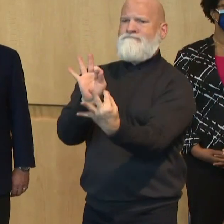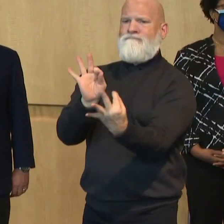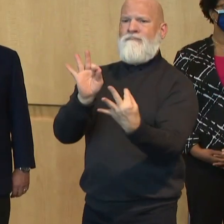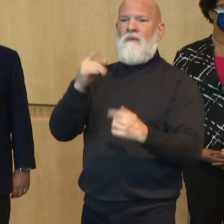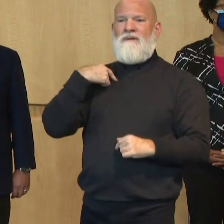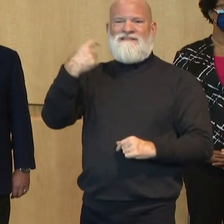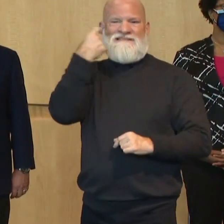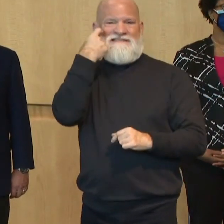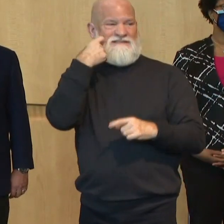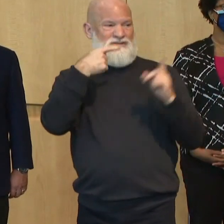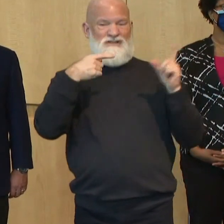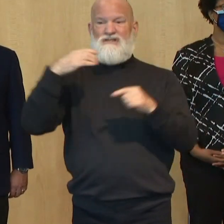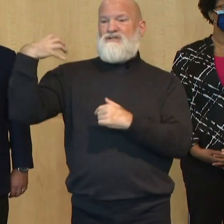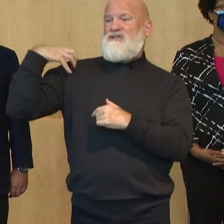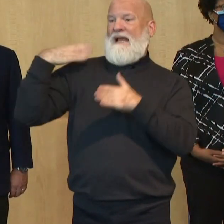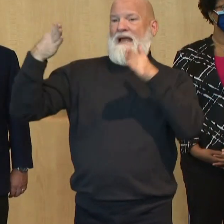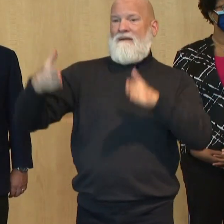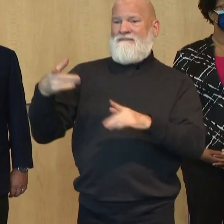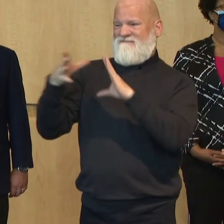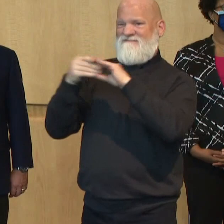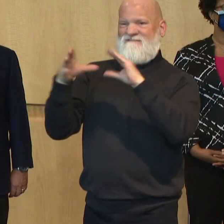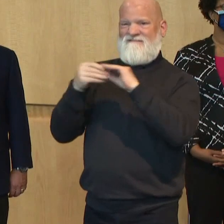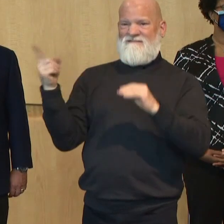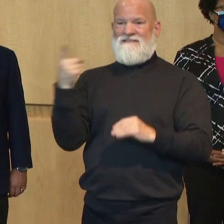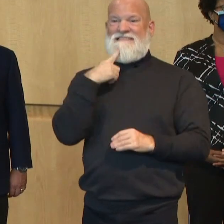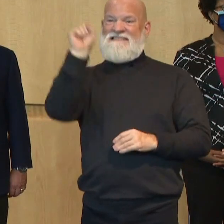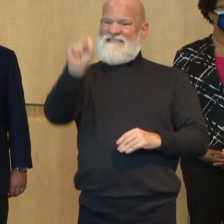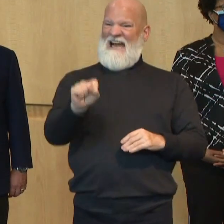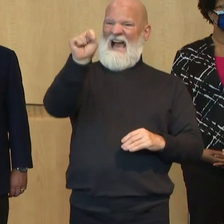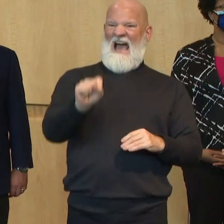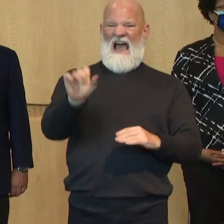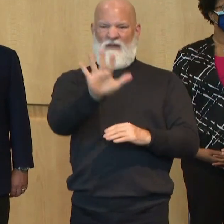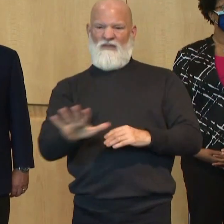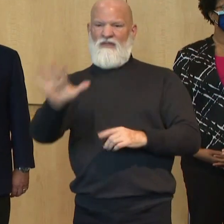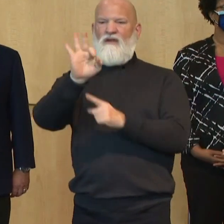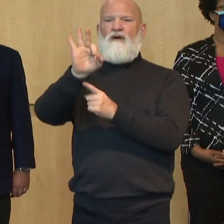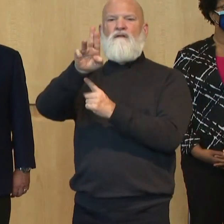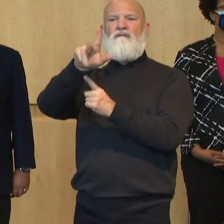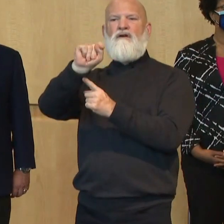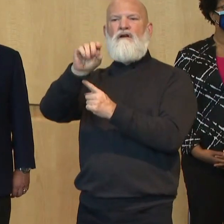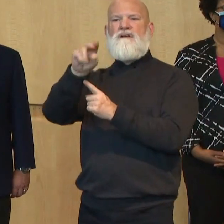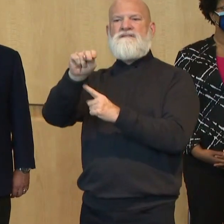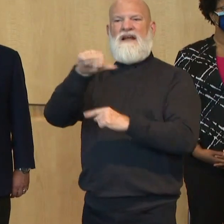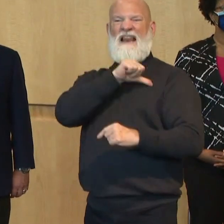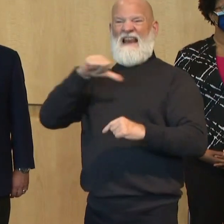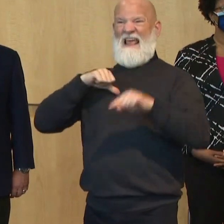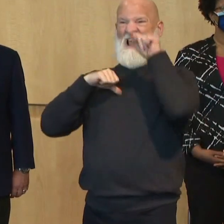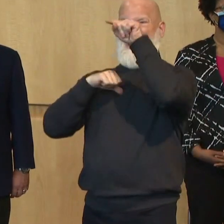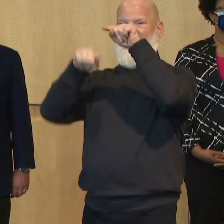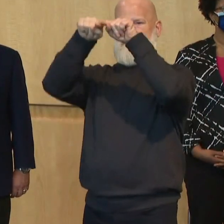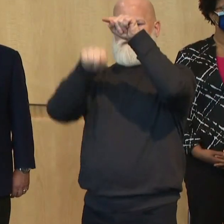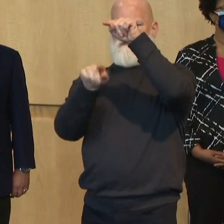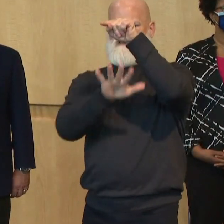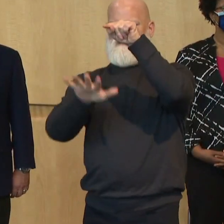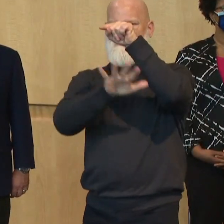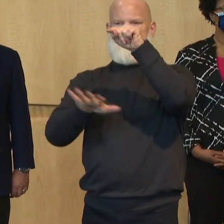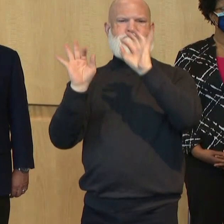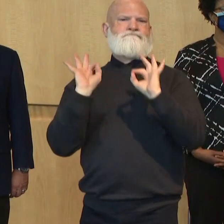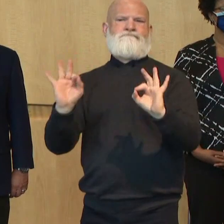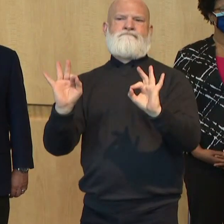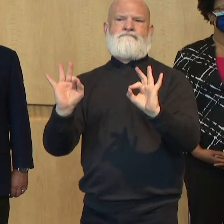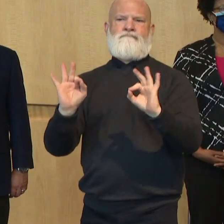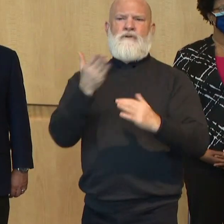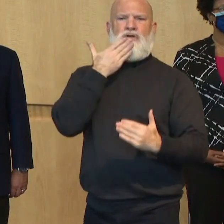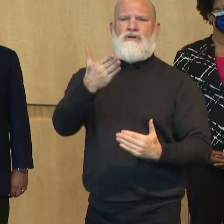this and the voices of the South Fulton mayors and getting a site where the rubber meets the road to